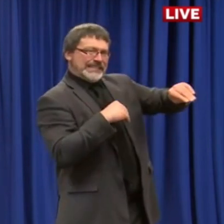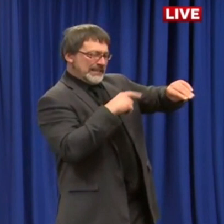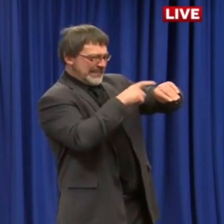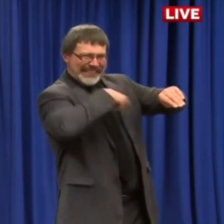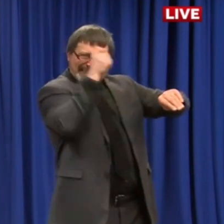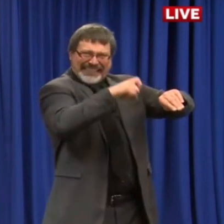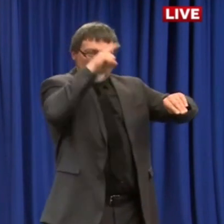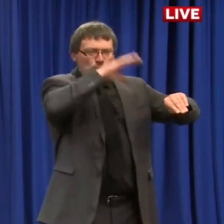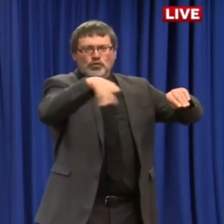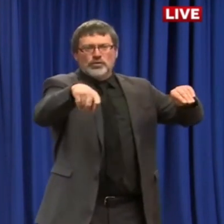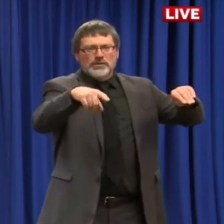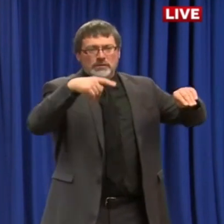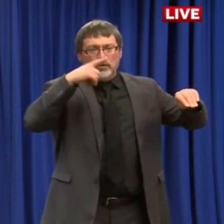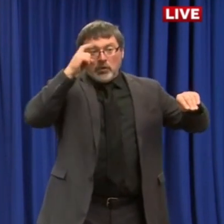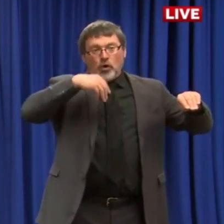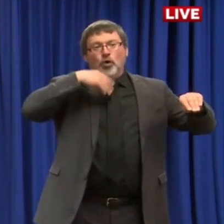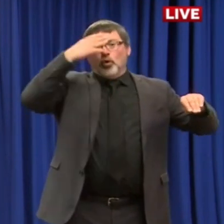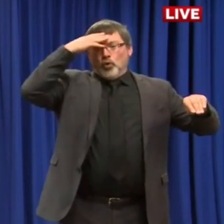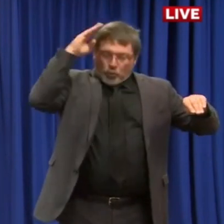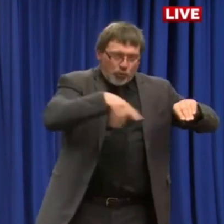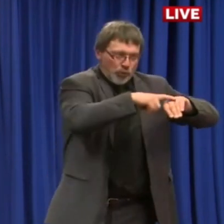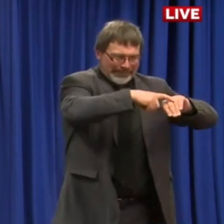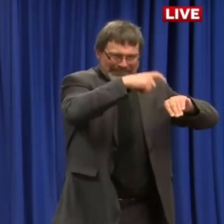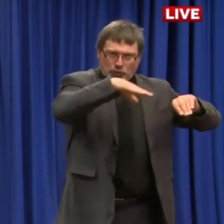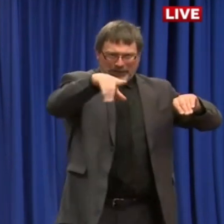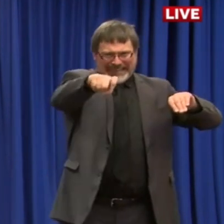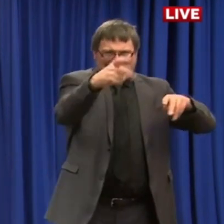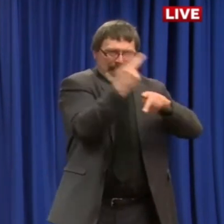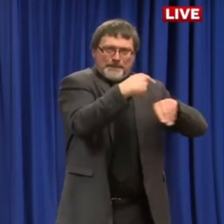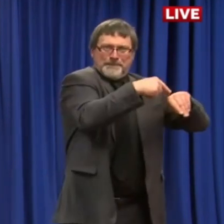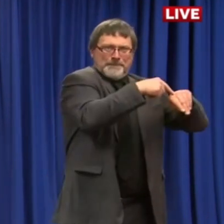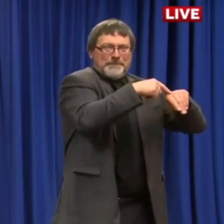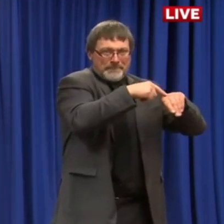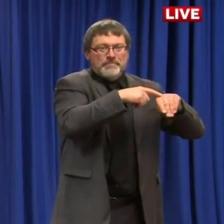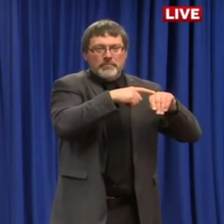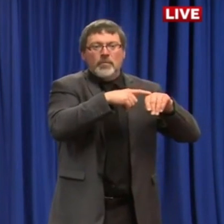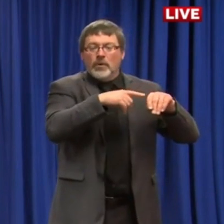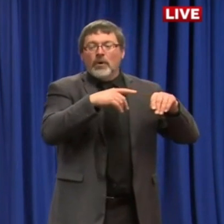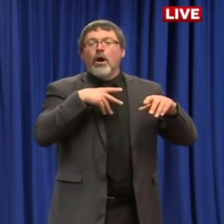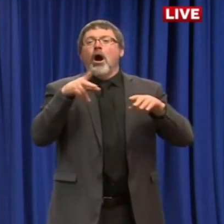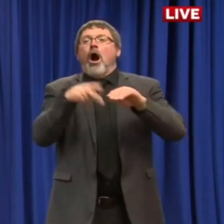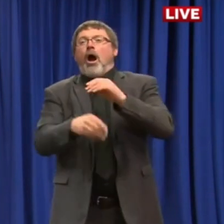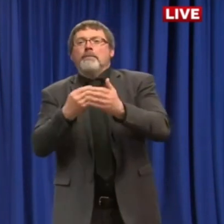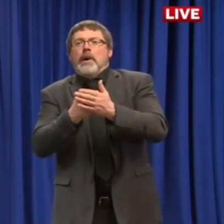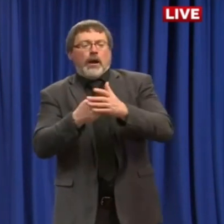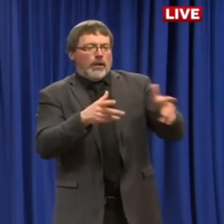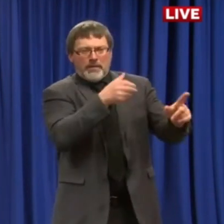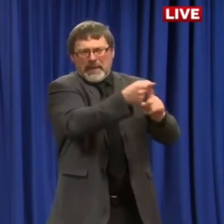providing services and making sure that these kids don't continually fall through the cracks and we create more long-term problems for them and their families.